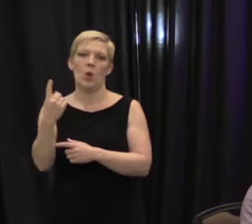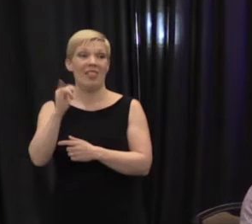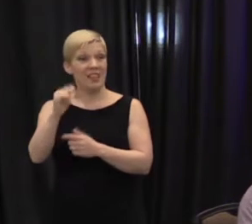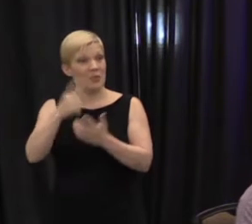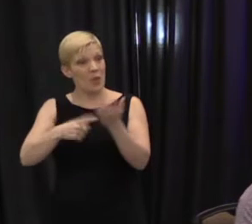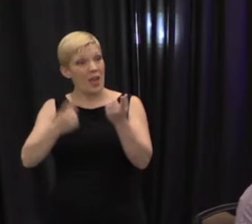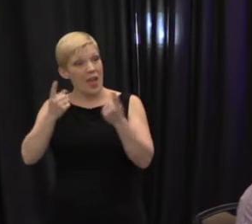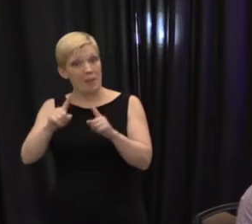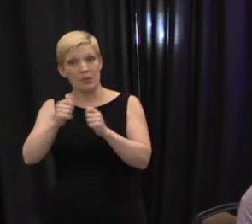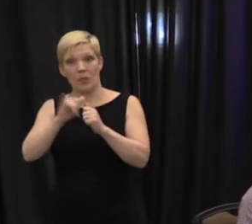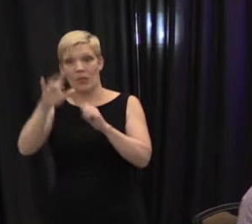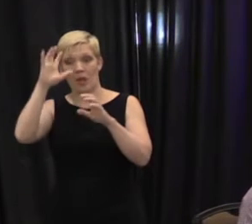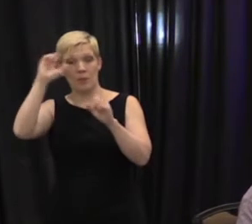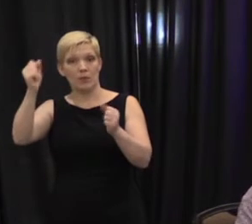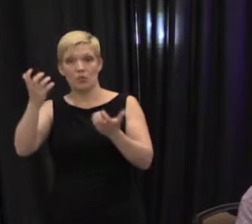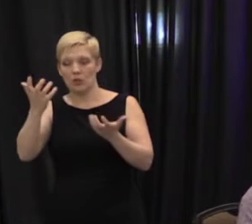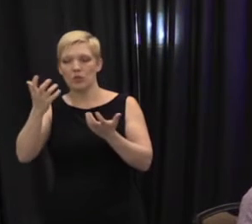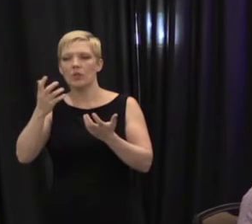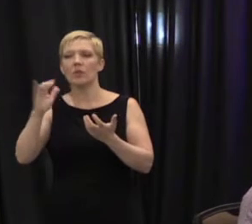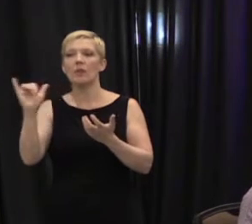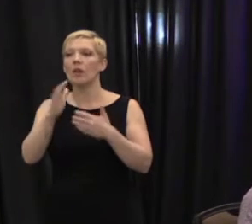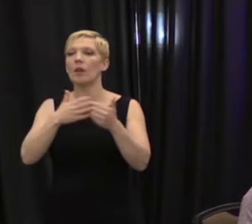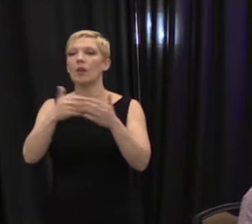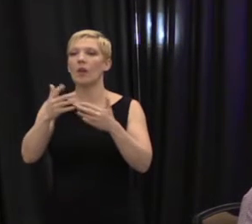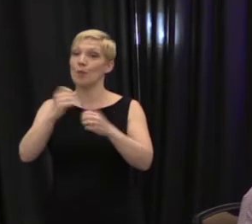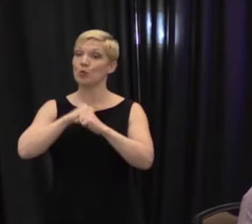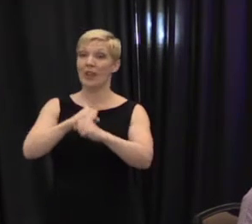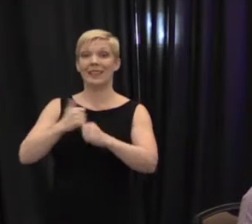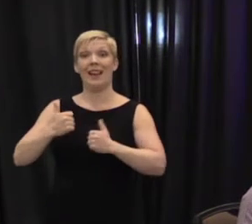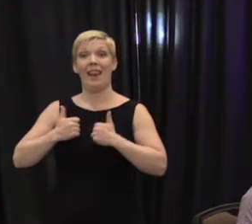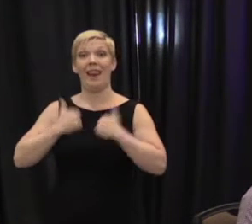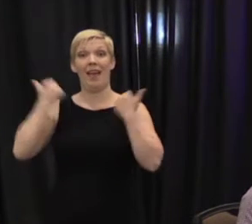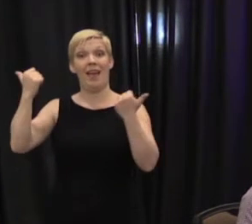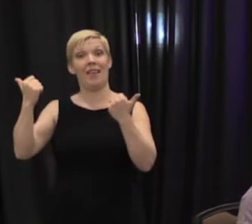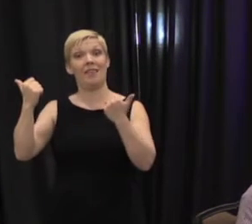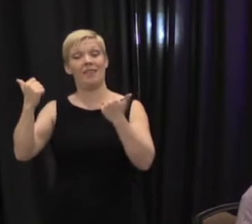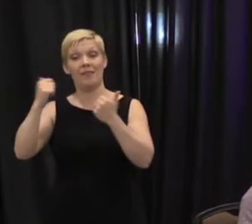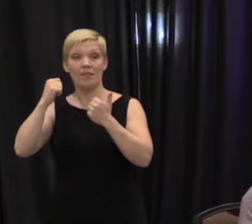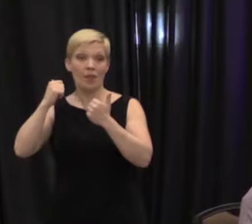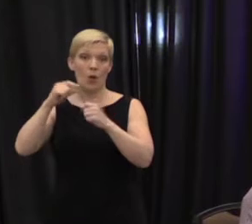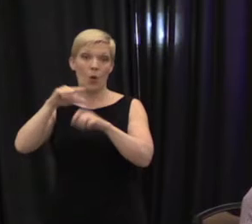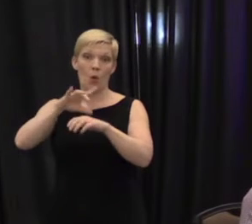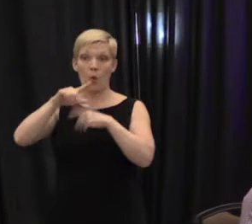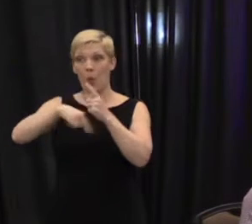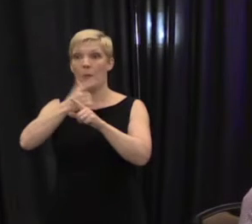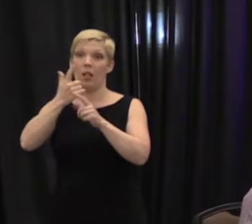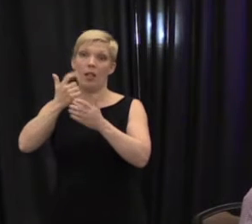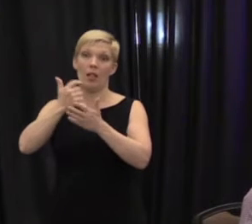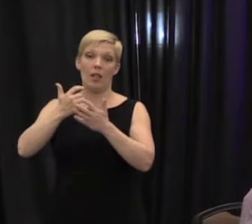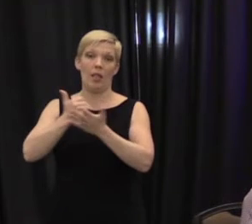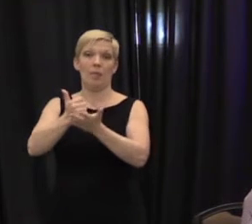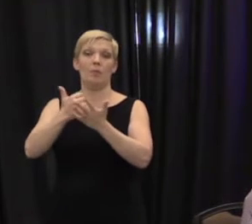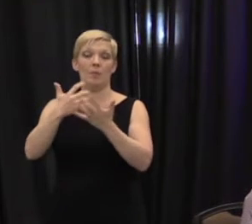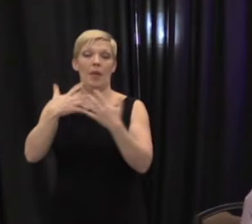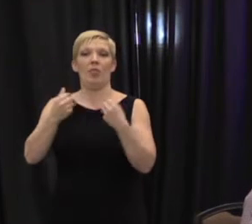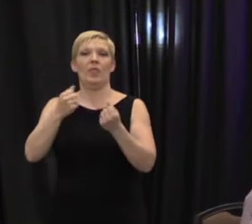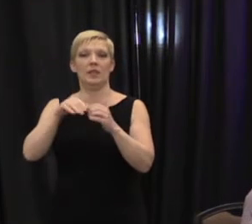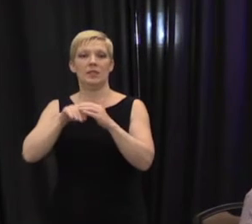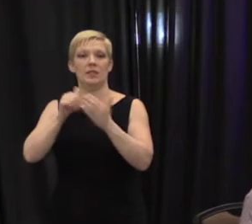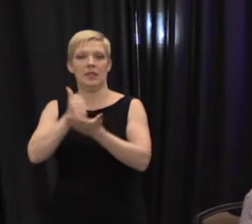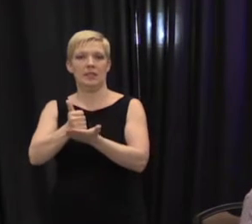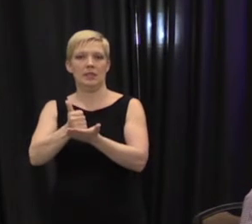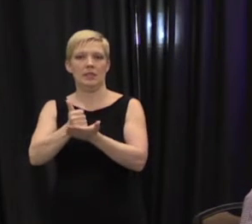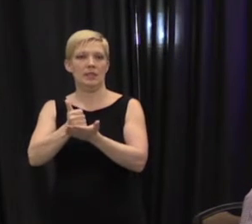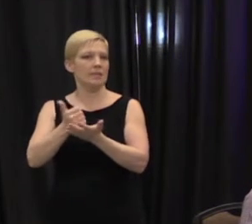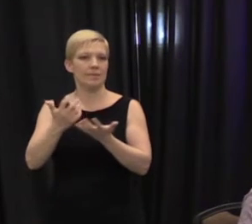administration. Even things like the global gag rule now is called protecting life in global health assistance, which is interesting when you consider that when you limit access